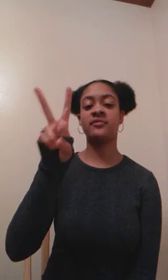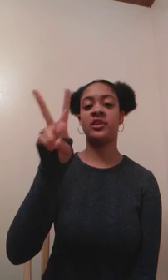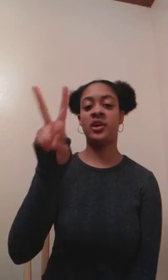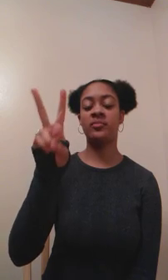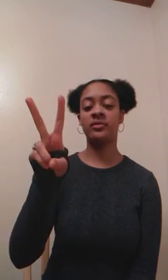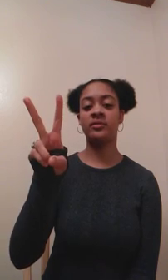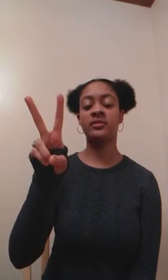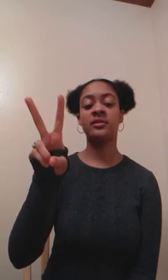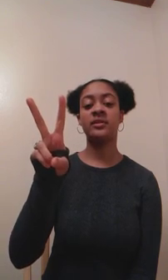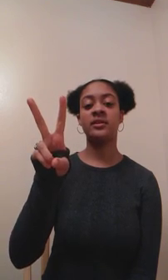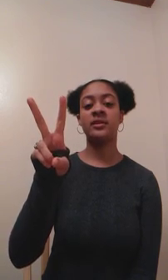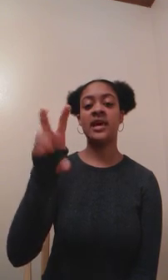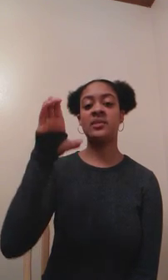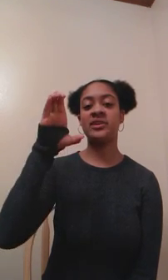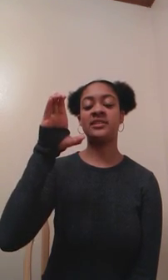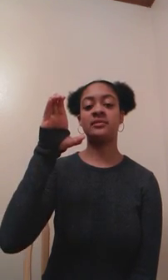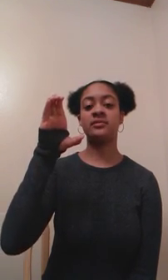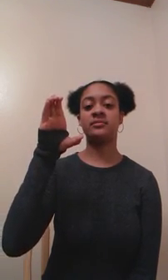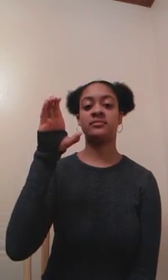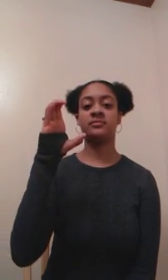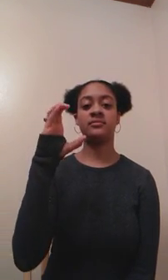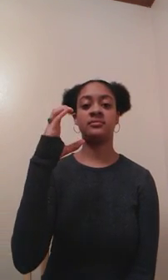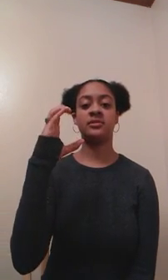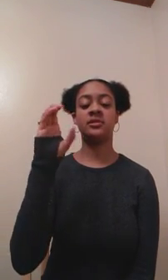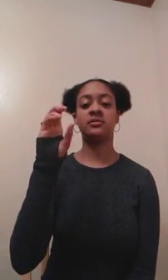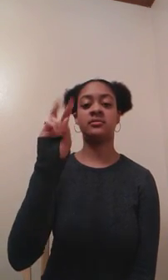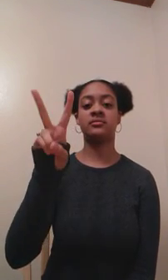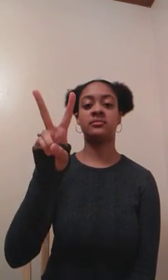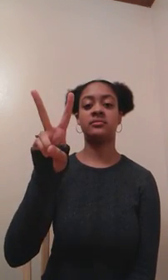the number and the big 0. So,